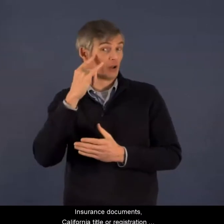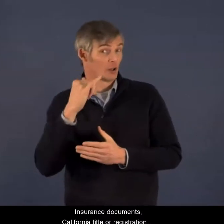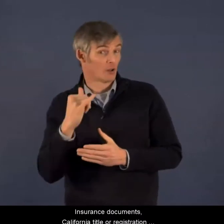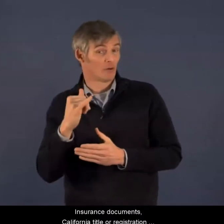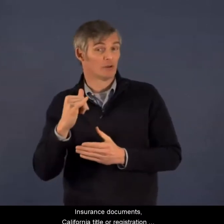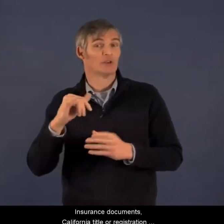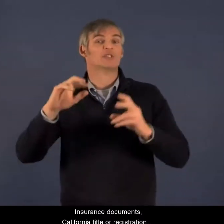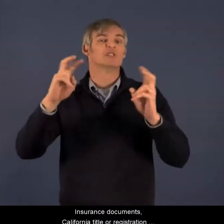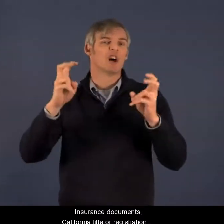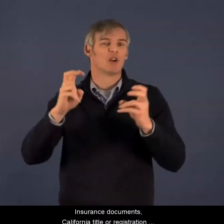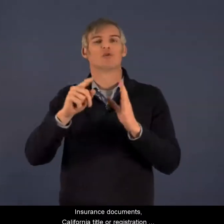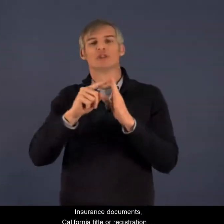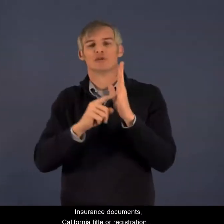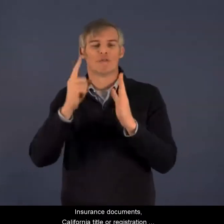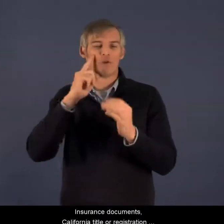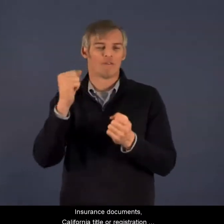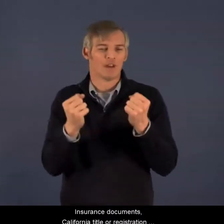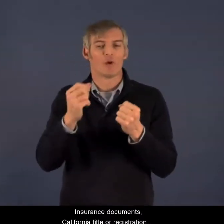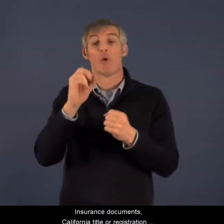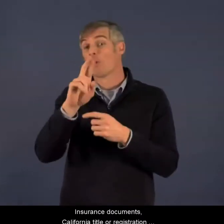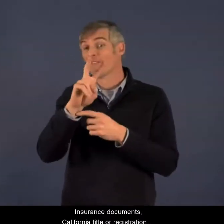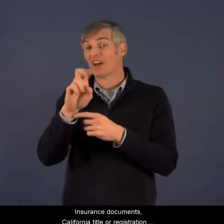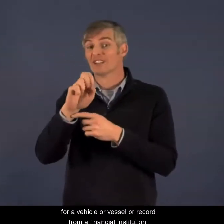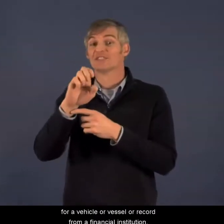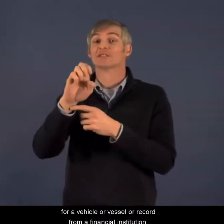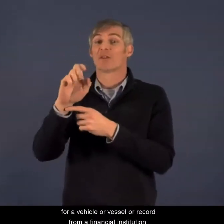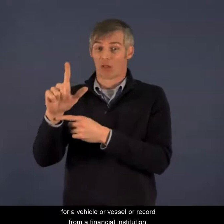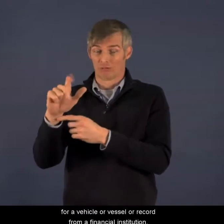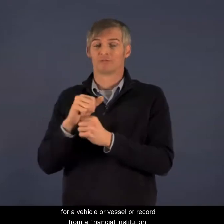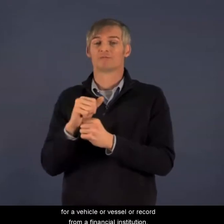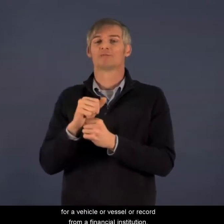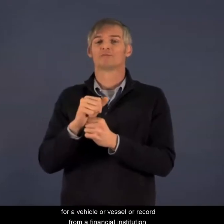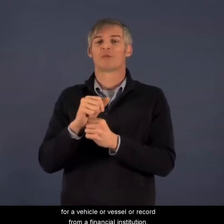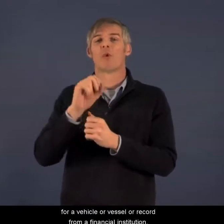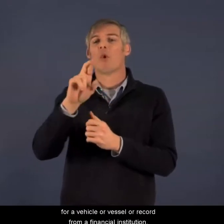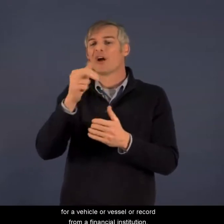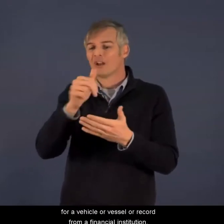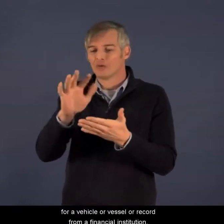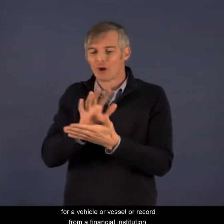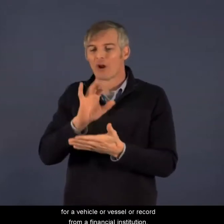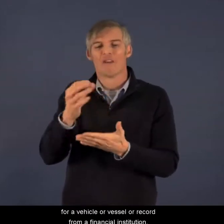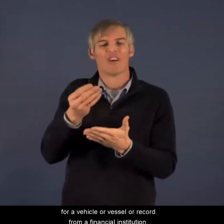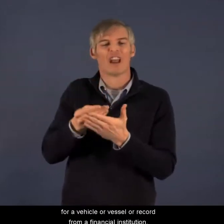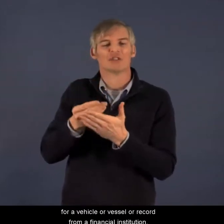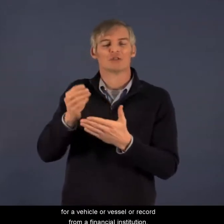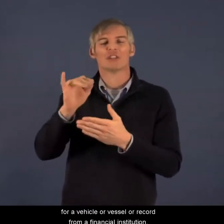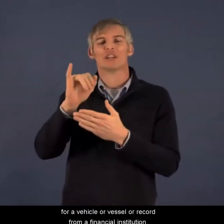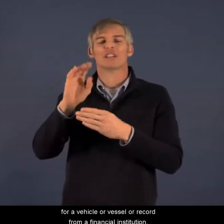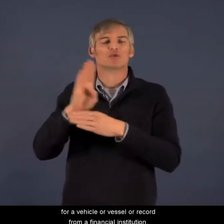documents, California title or registration for a vehicle or vessel or record from a financial